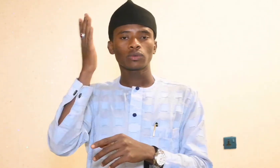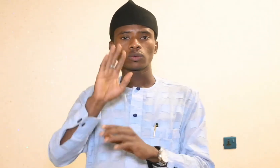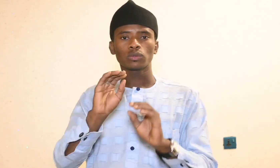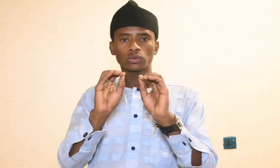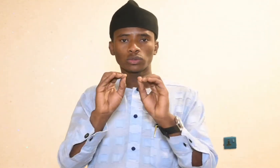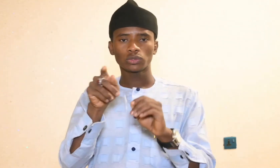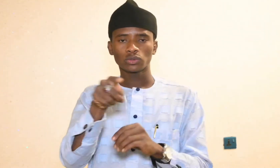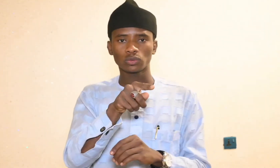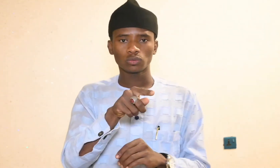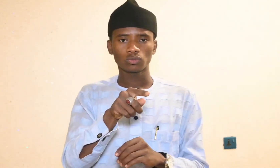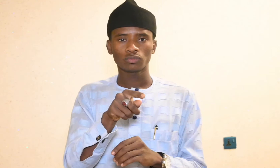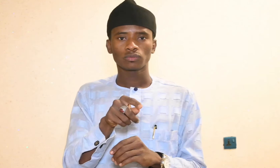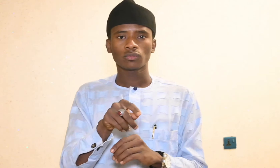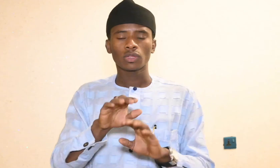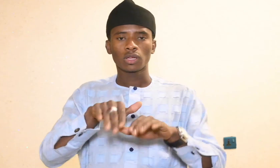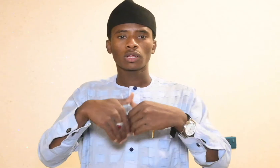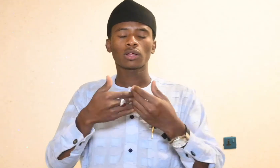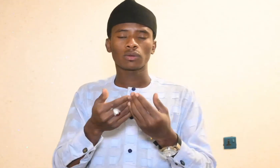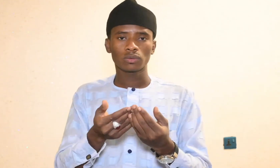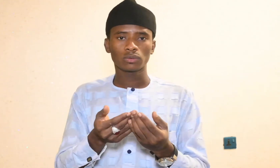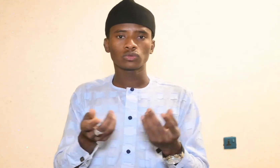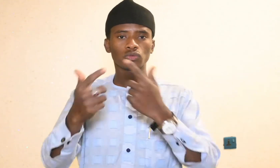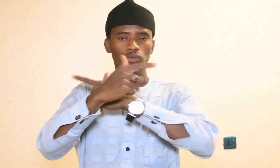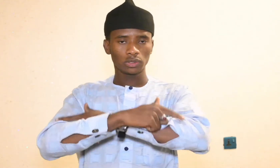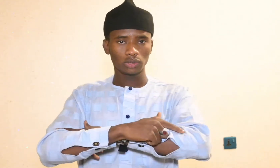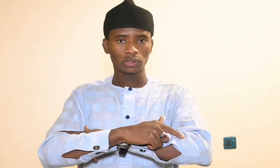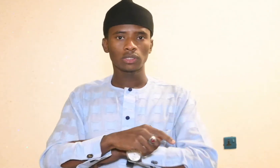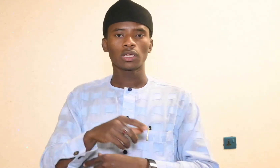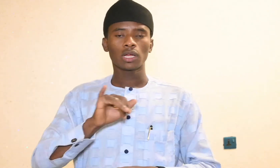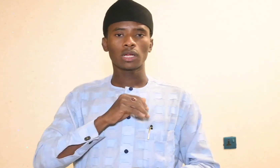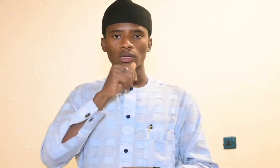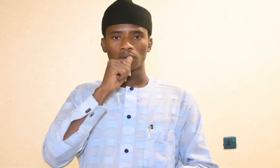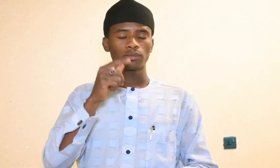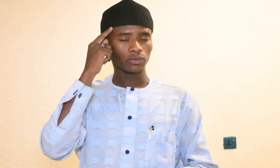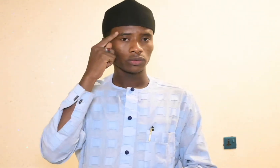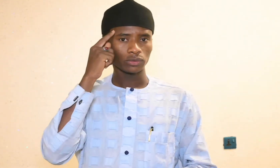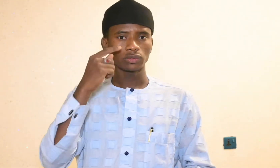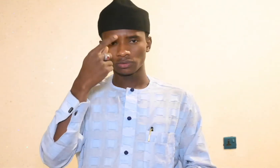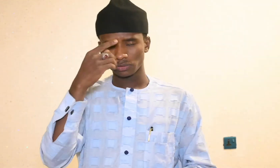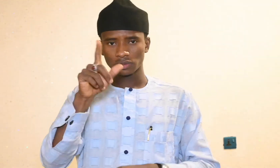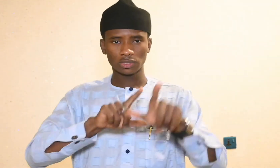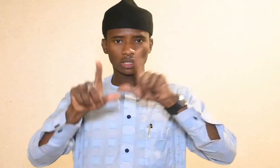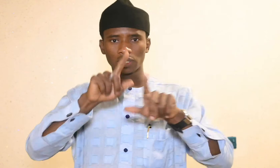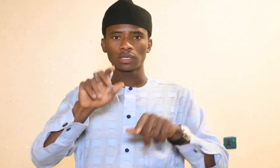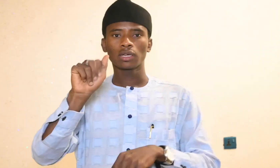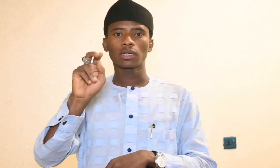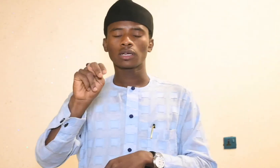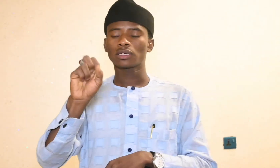HR, and today I am doing signing for Anselm, who is